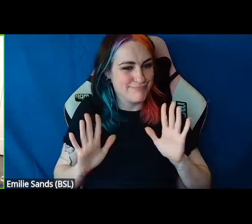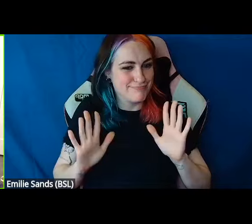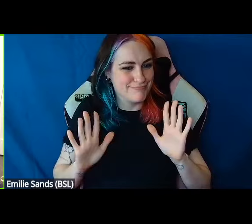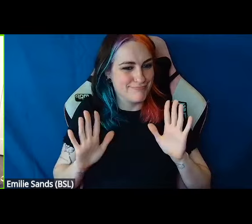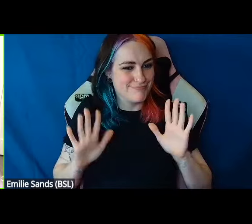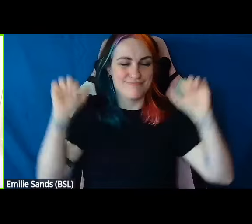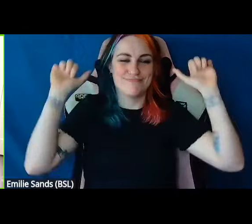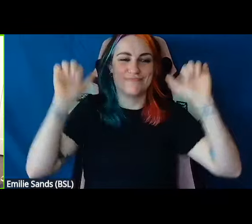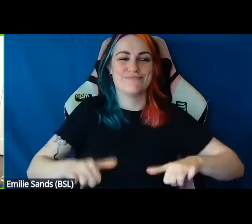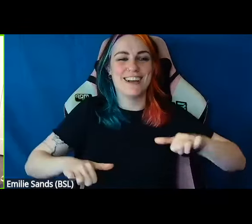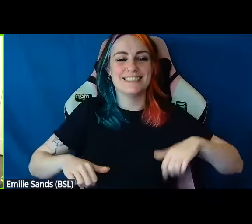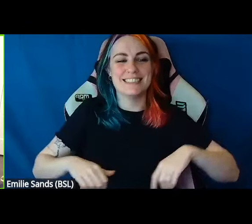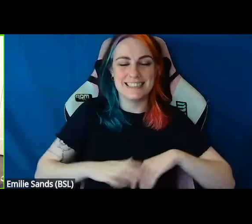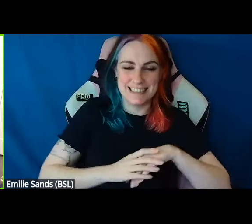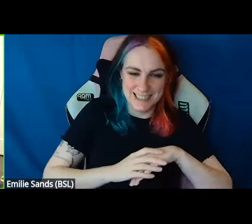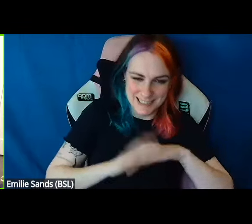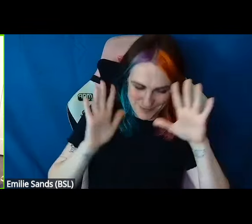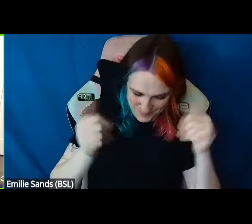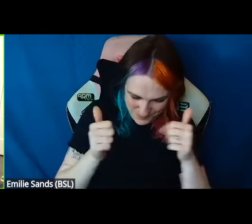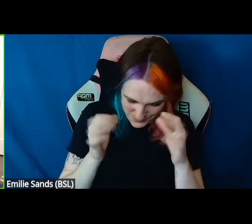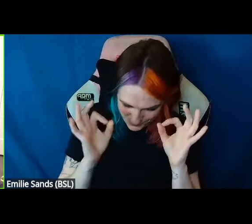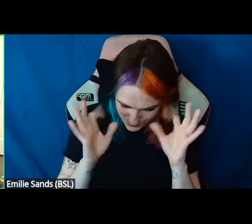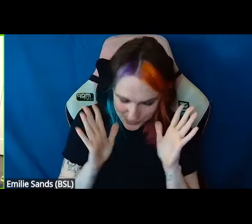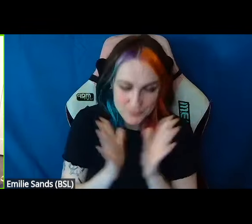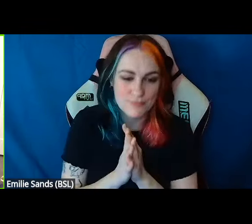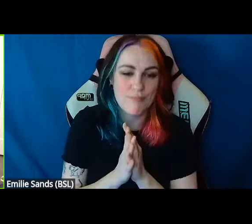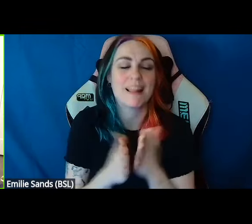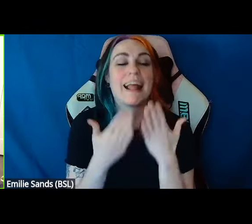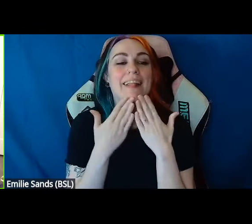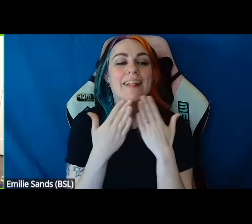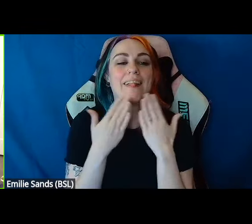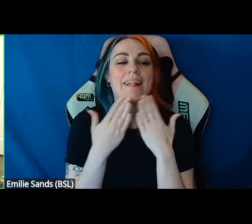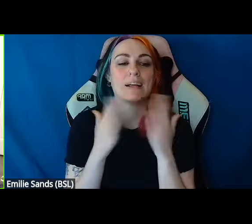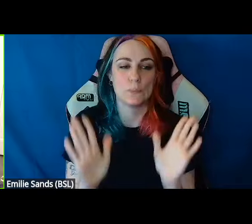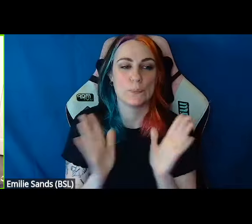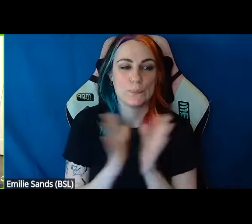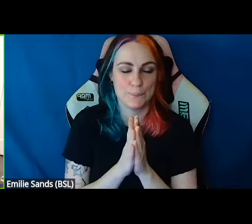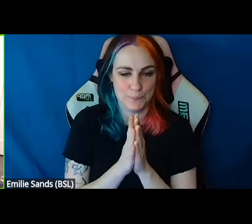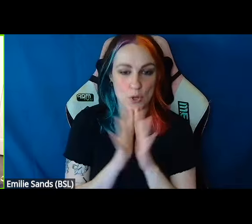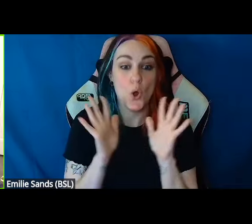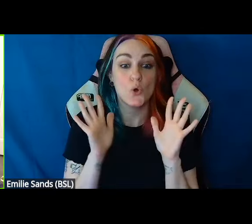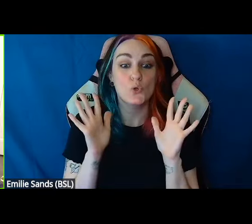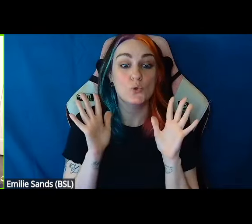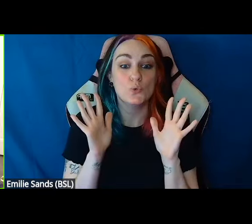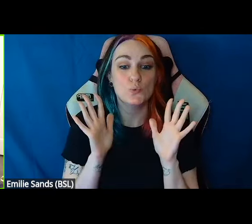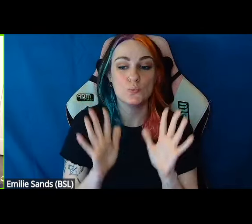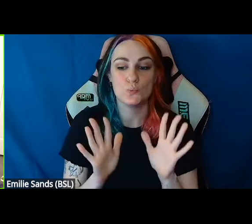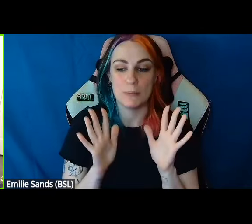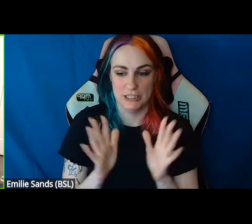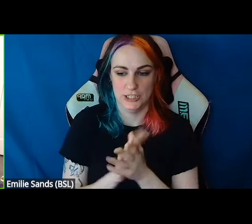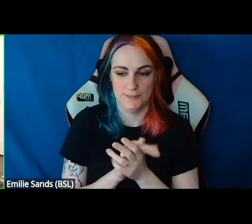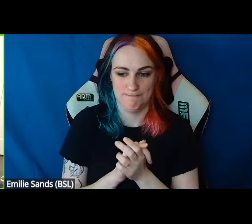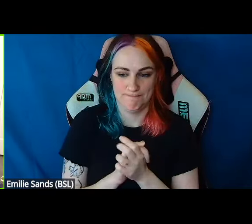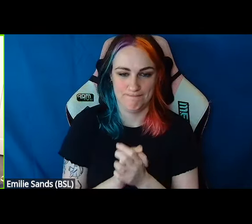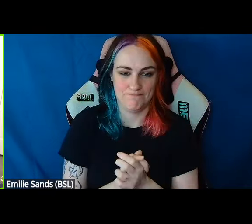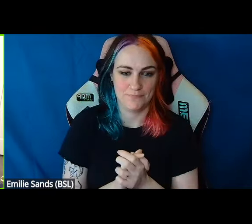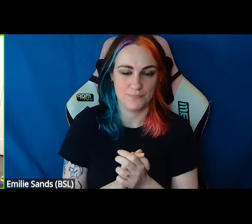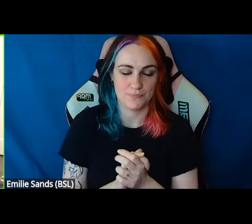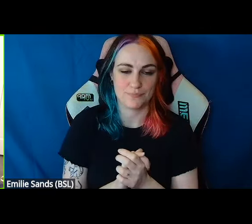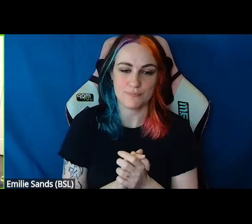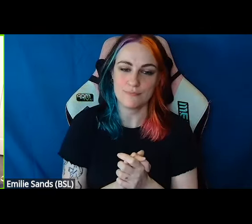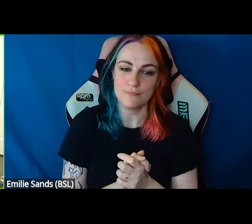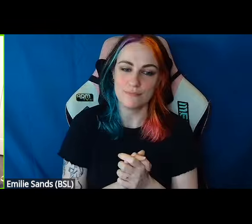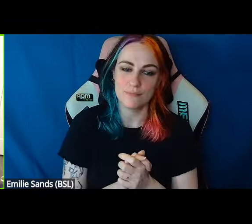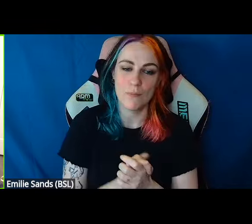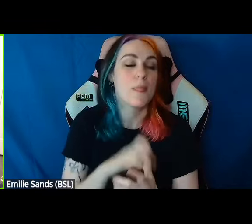all right. Okay. Thank you so much. We will always take